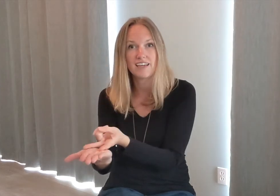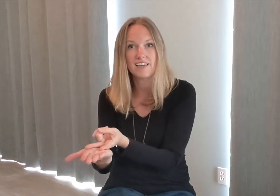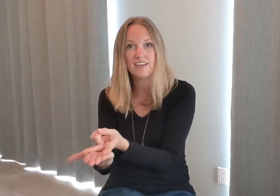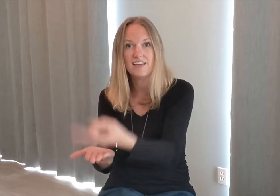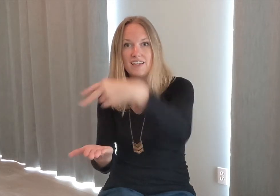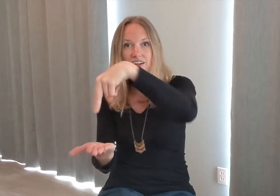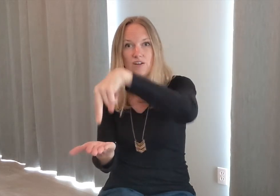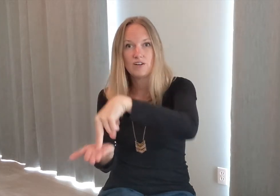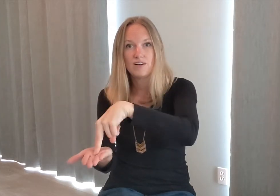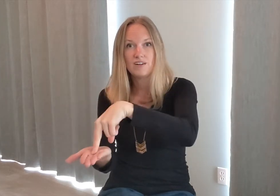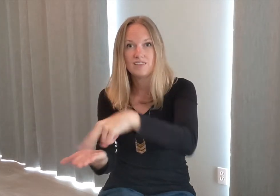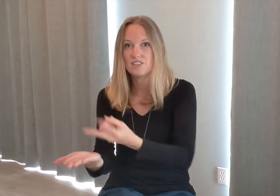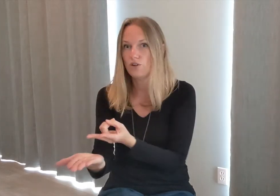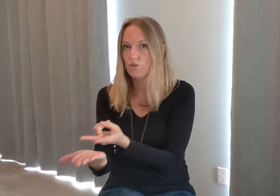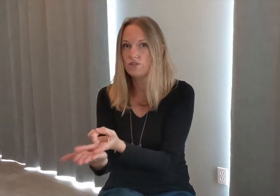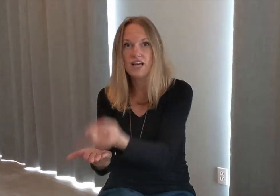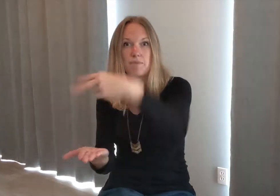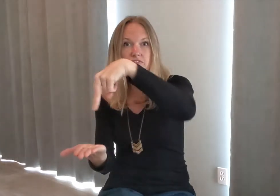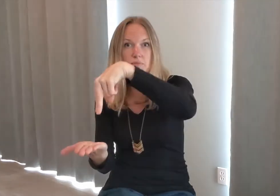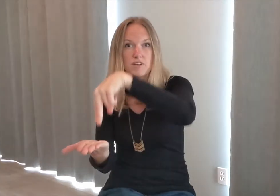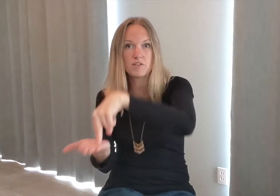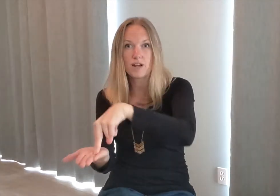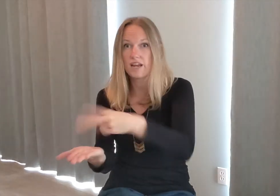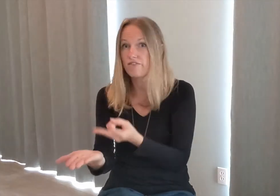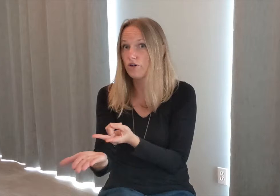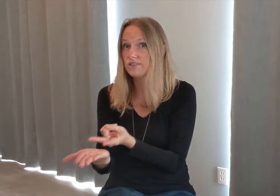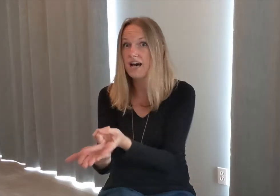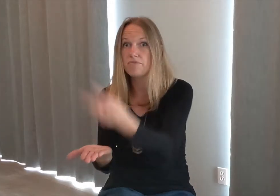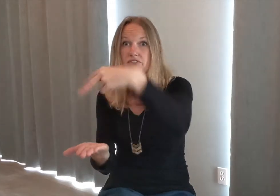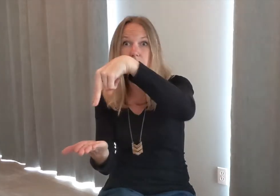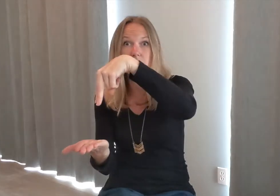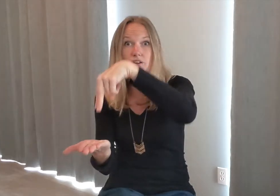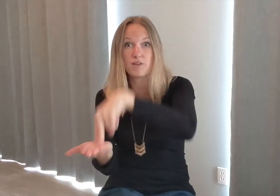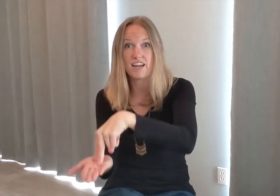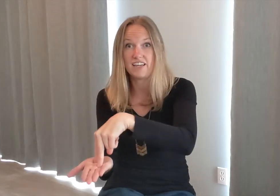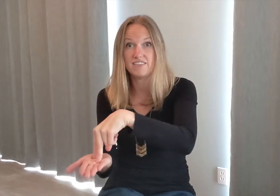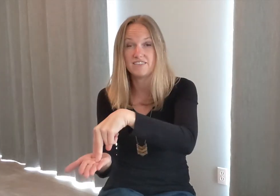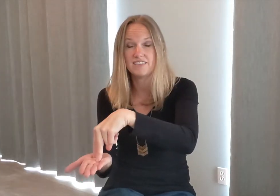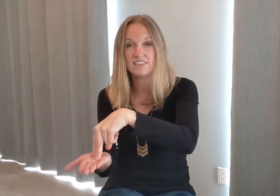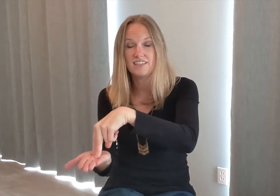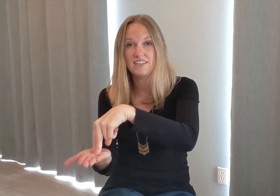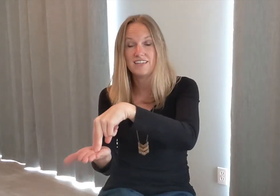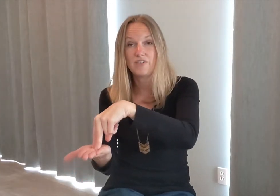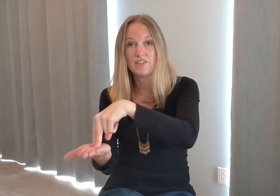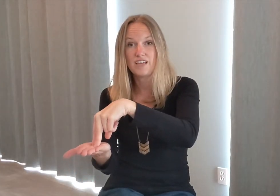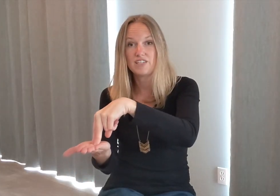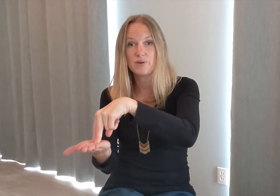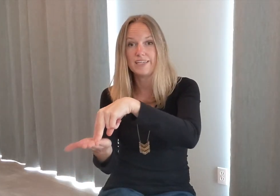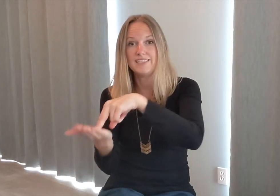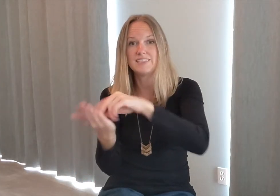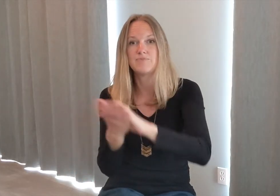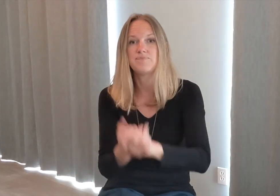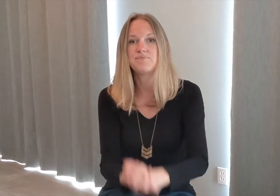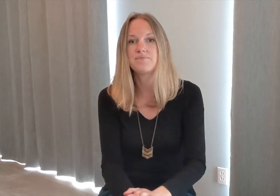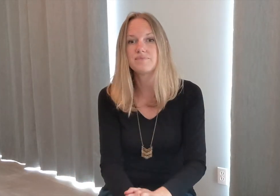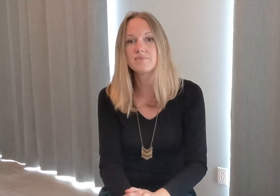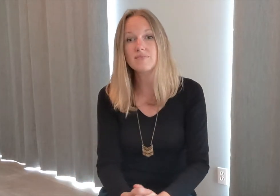okay? So rose up from the grave, rose up from the grave. We do that twice.